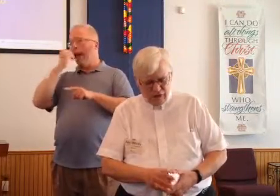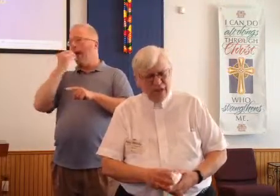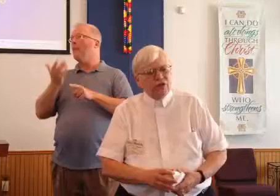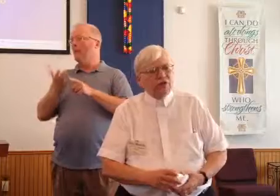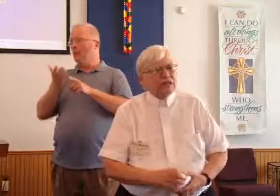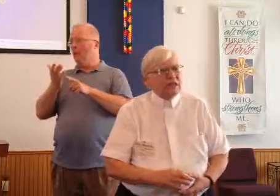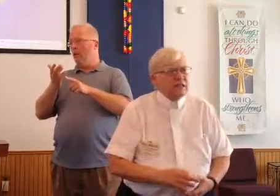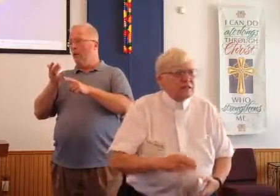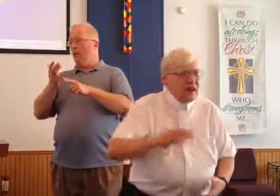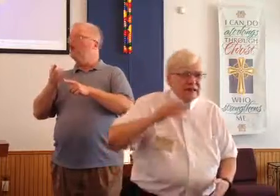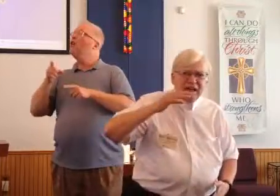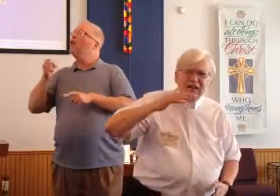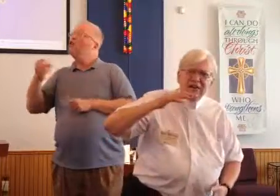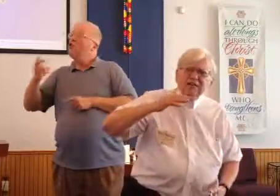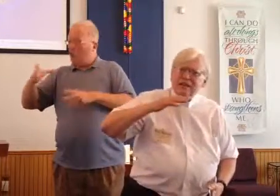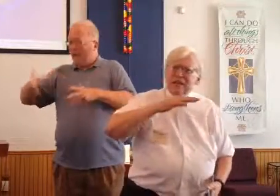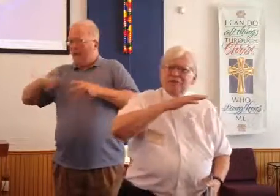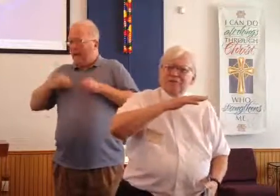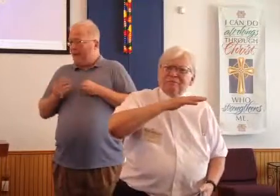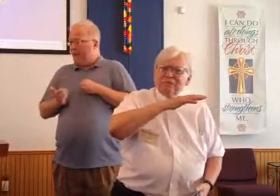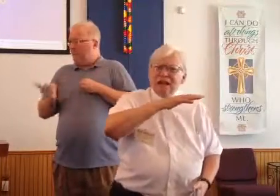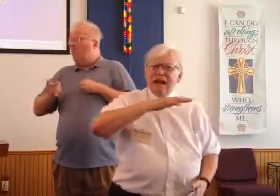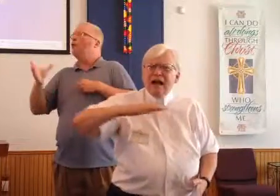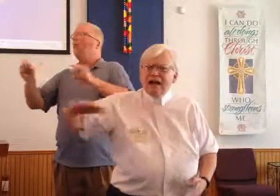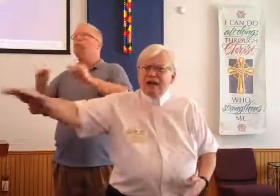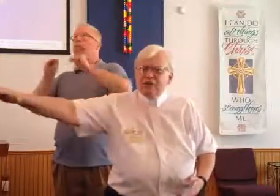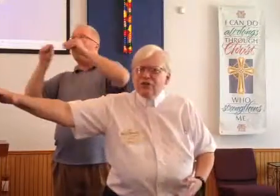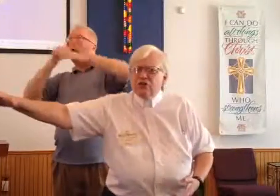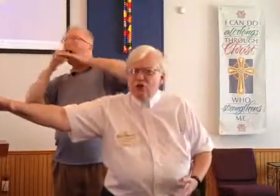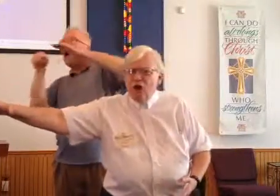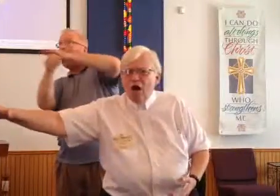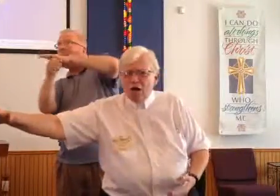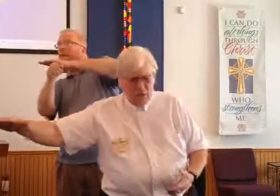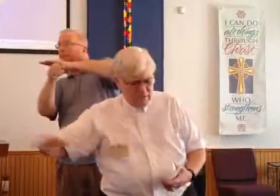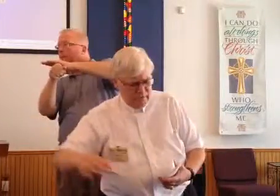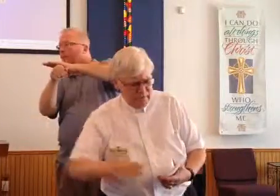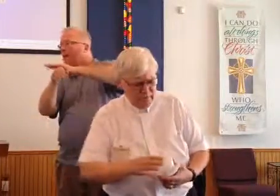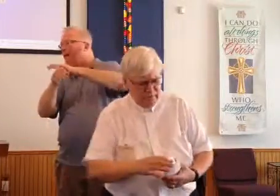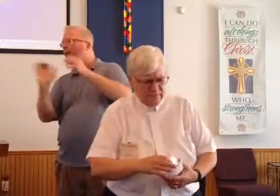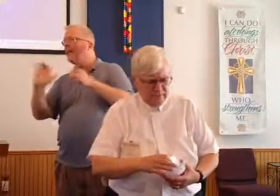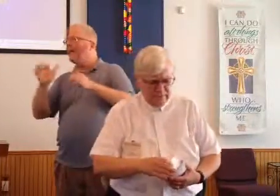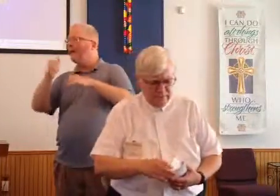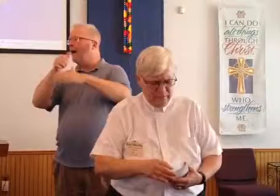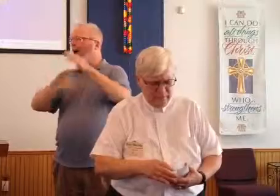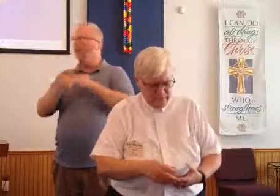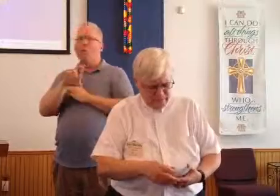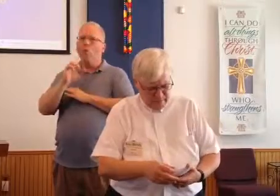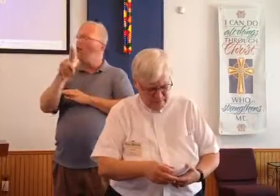So you can see these guys hiding under kind of like hiding under the straw.